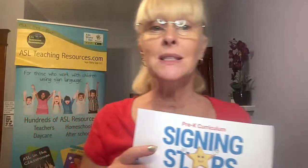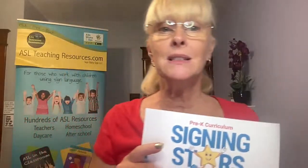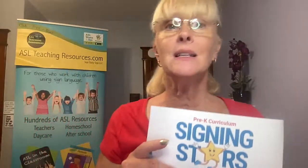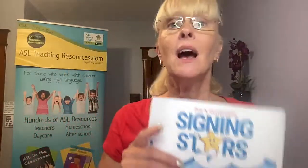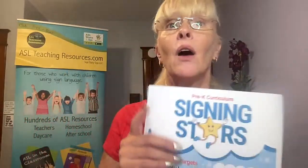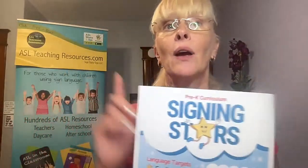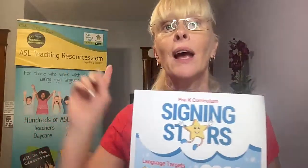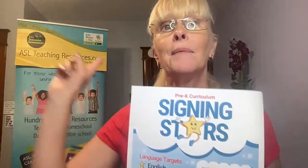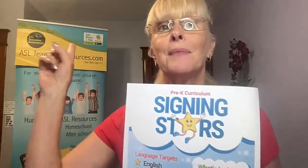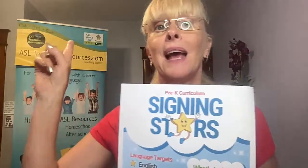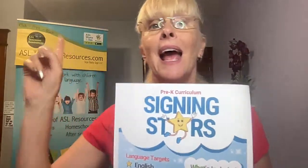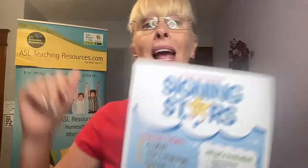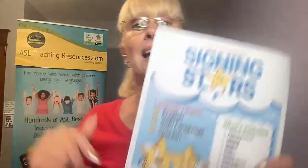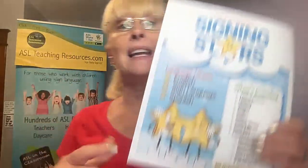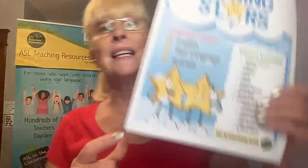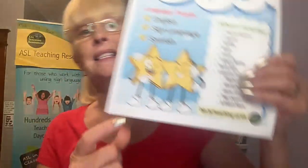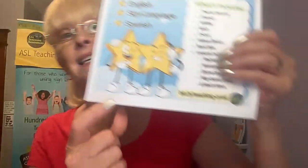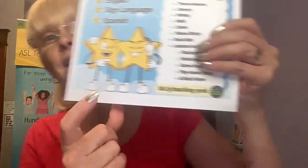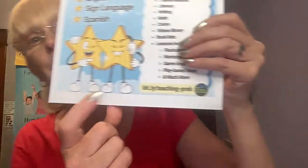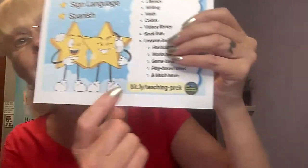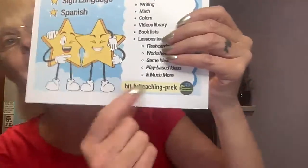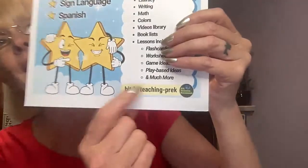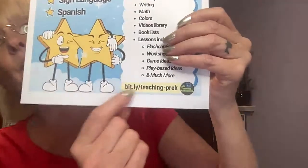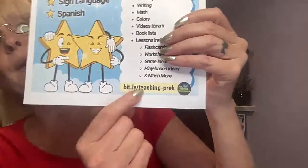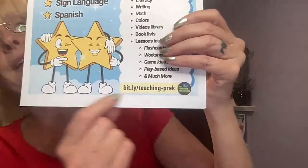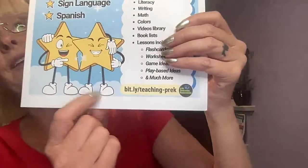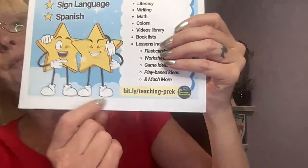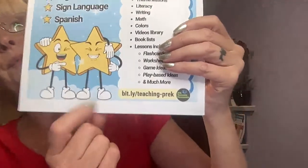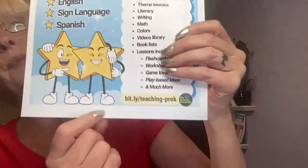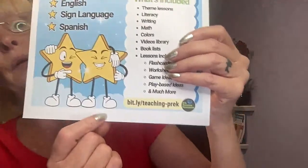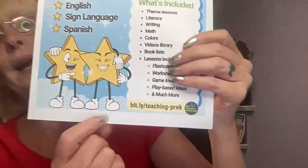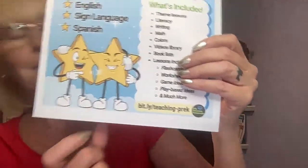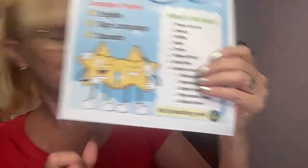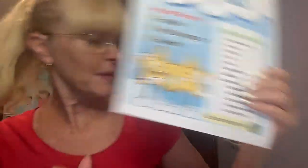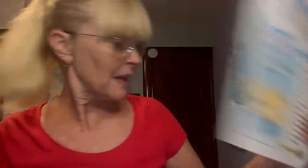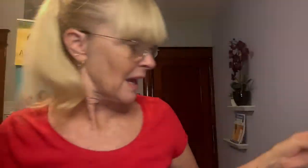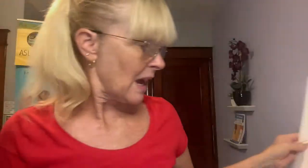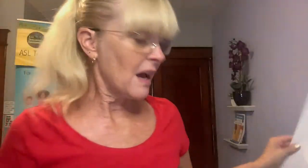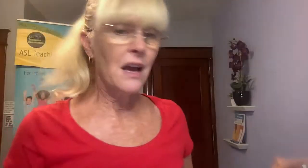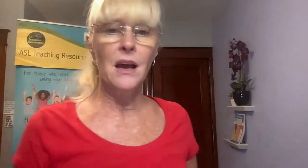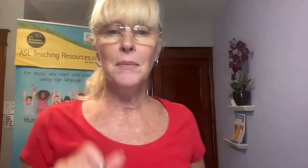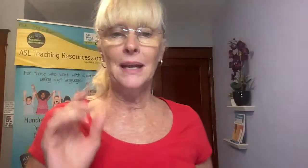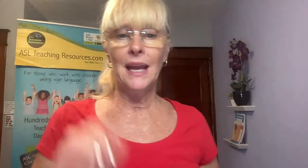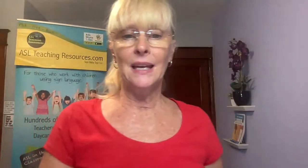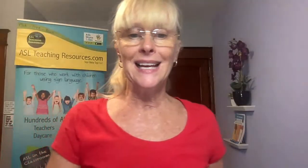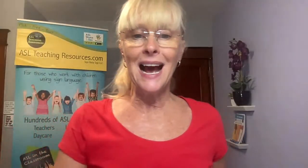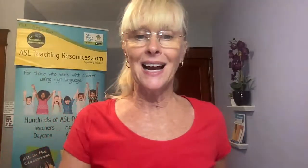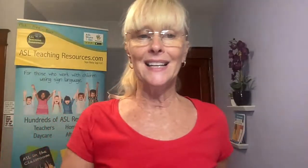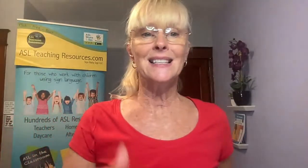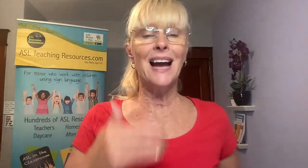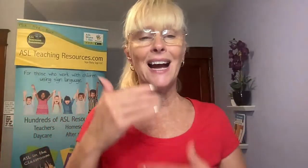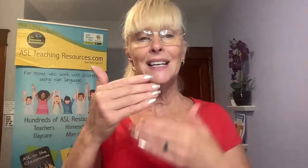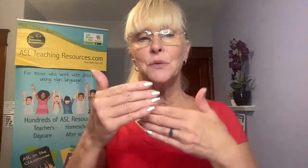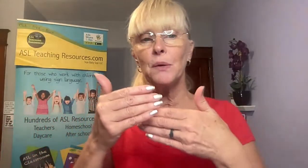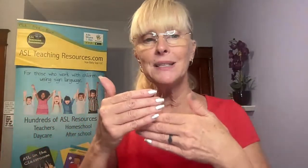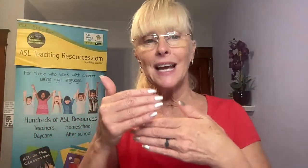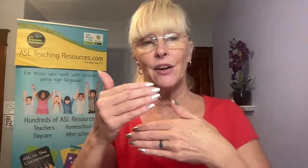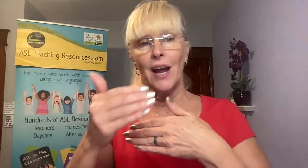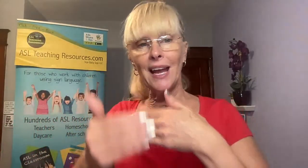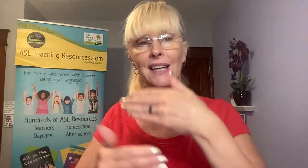Resources, okay? And it's in the pre-K curriculum, okay? And kind. Kind is where we take our hands